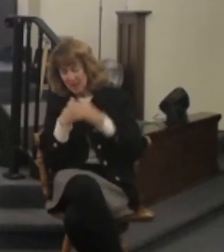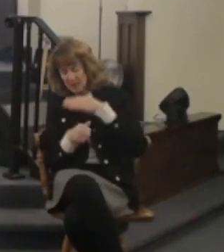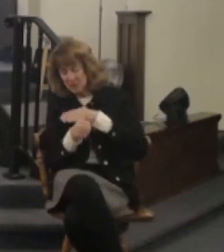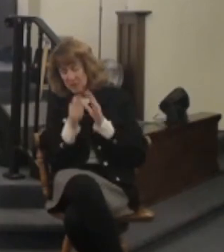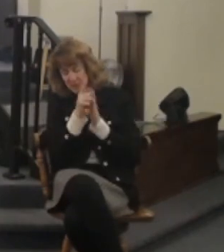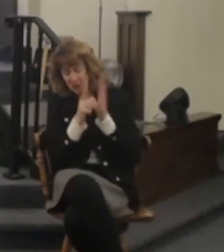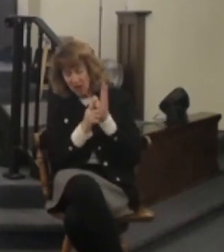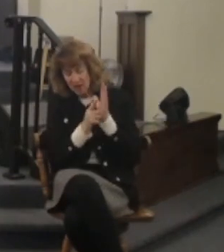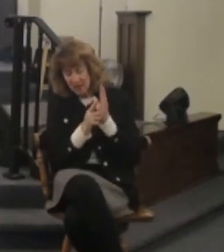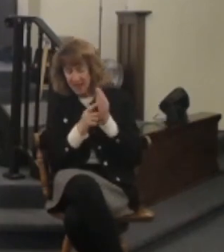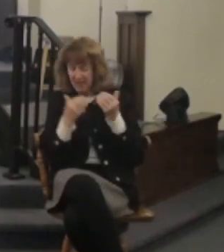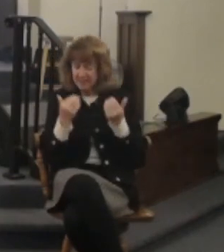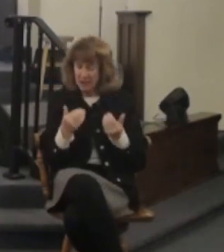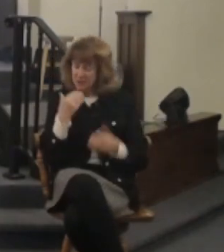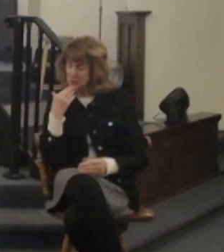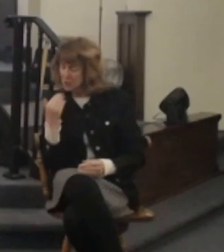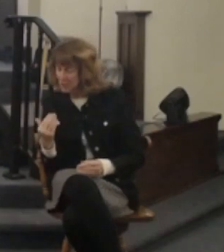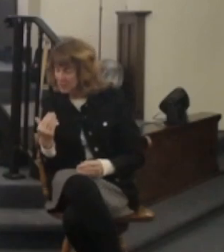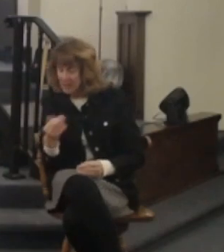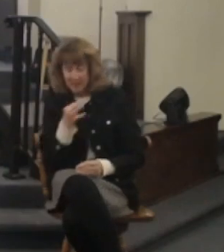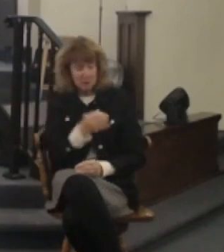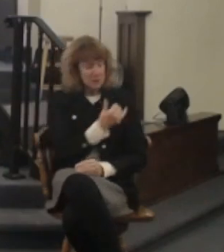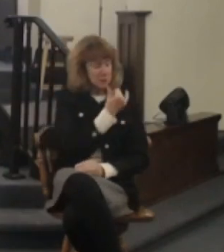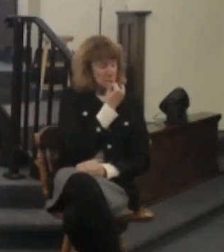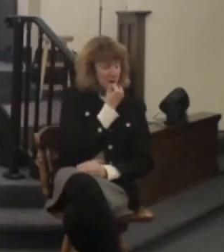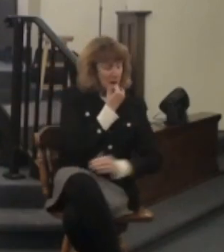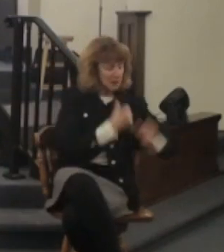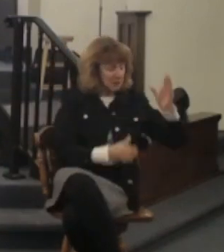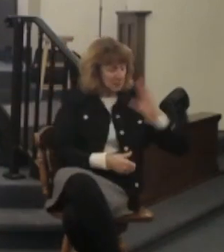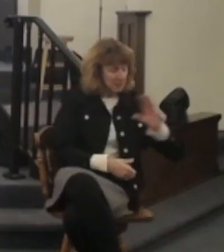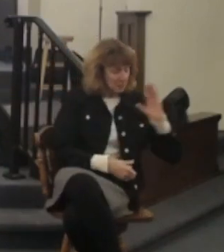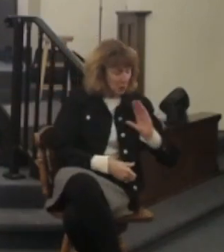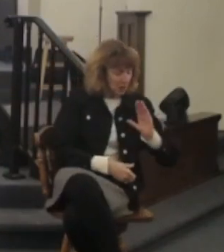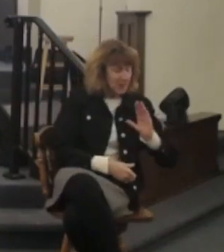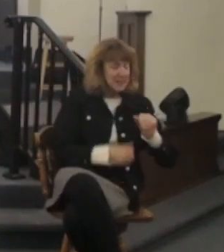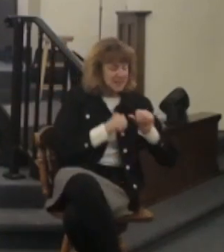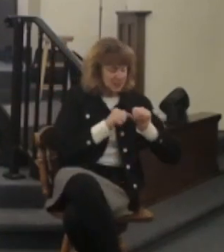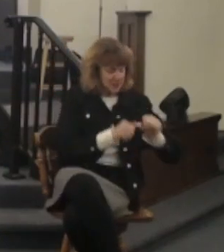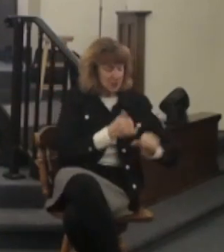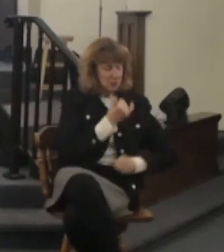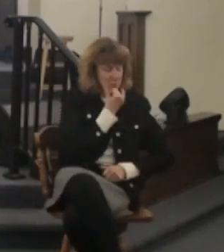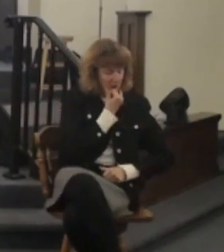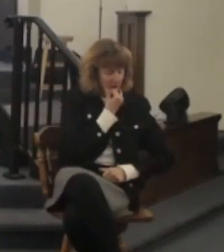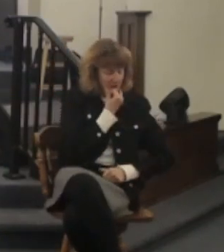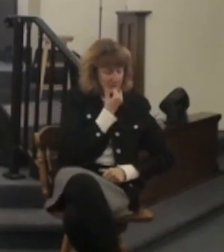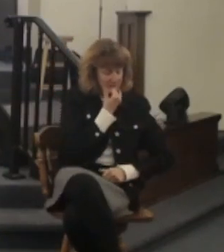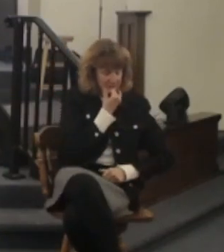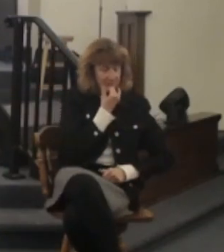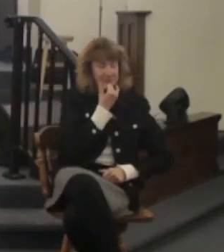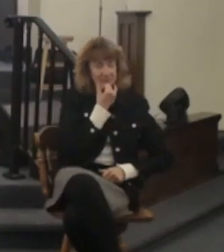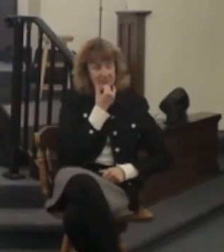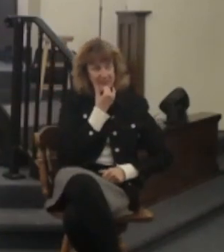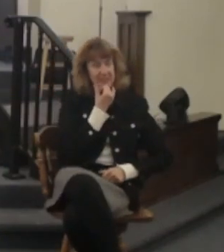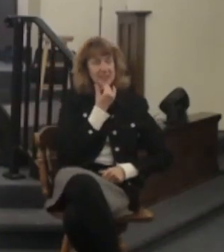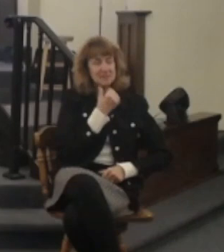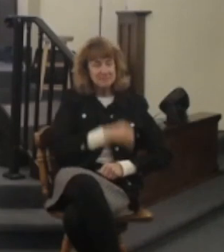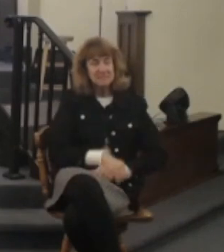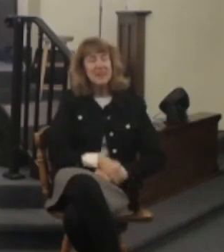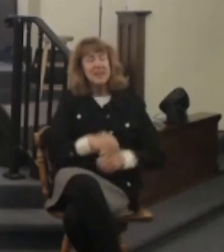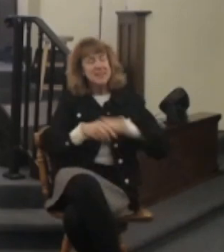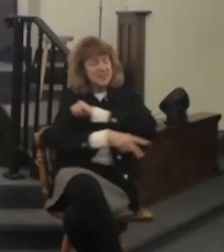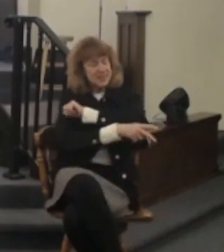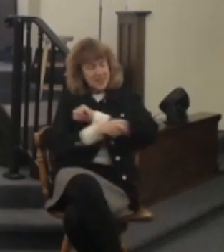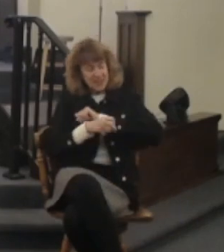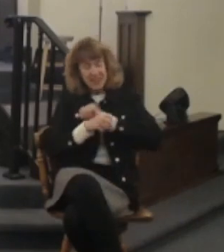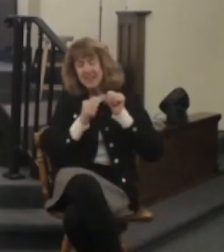now. If it was wrong under the law, it's still wrong. Everyone agree? Stealing is still wrong.